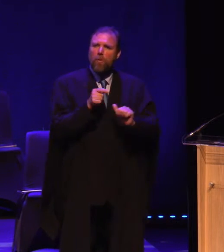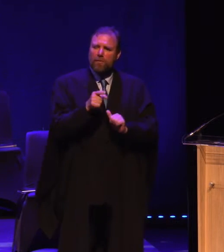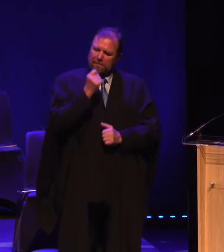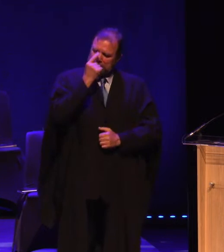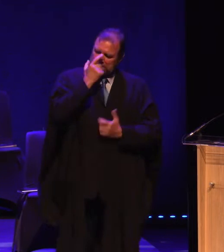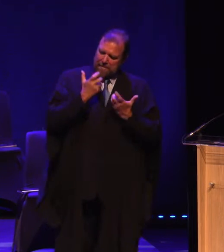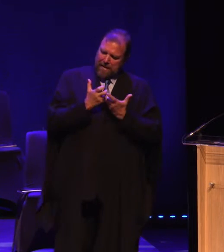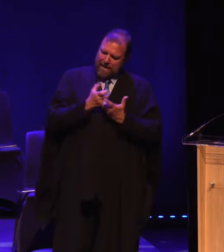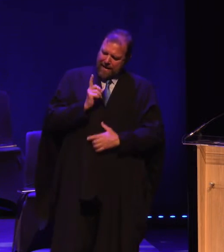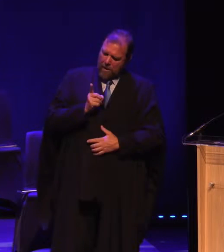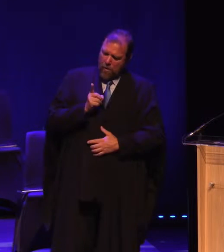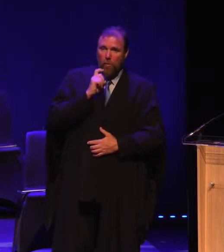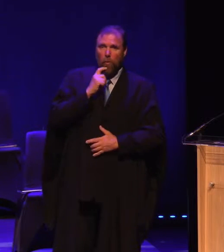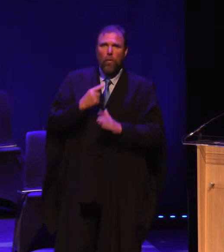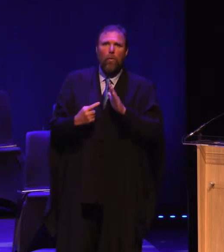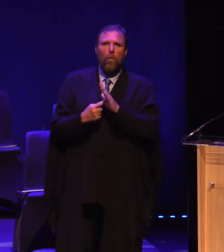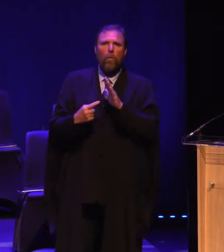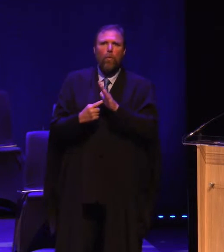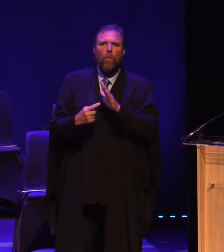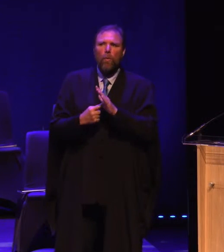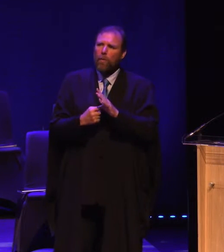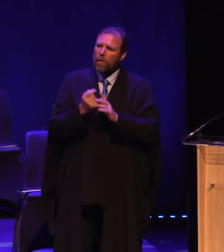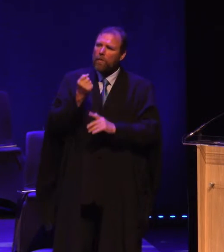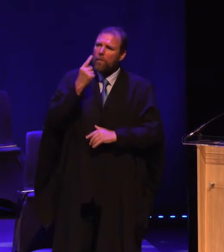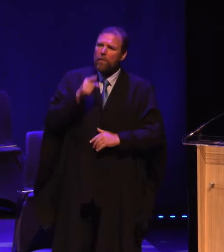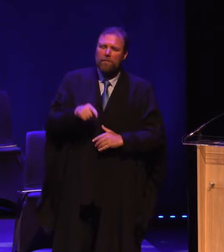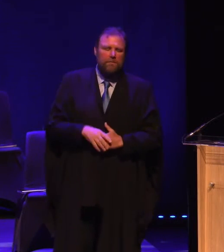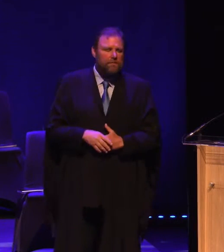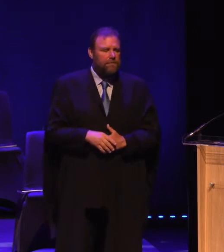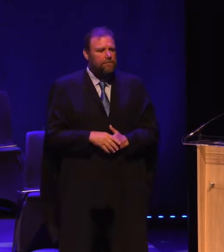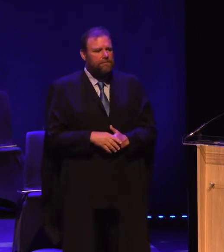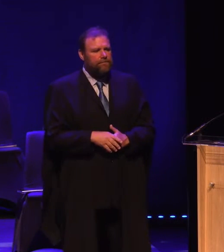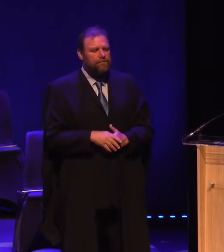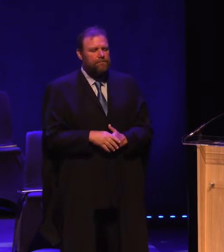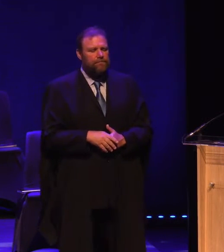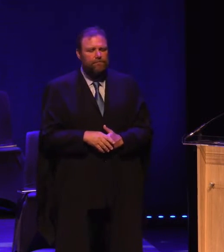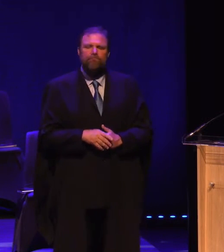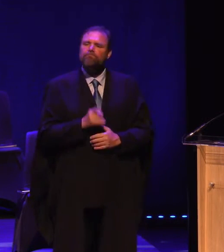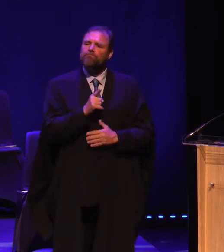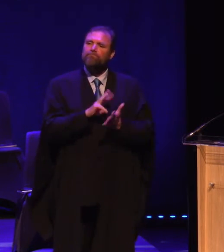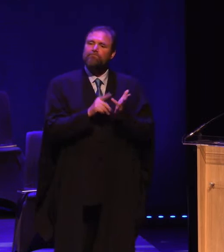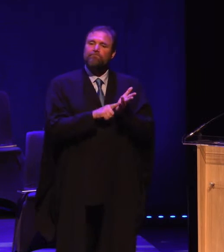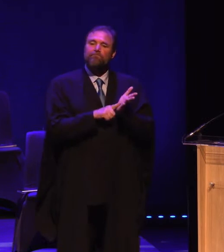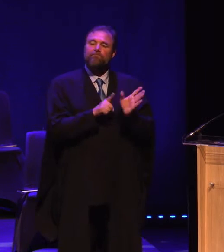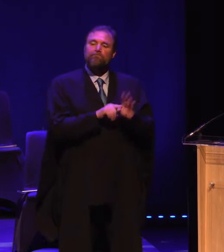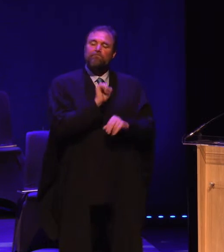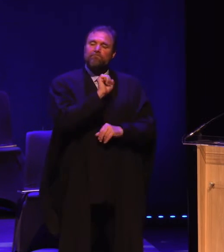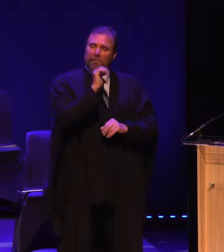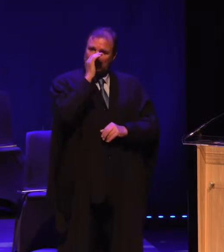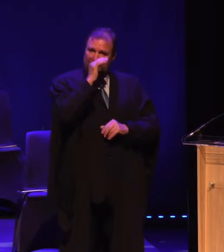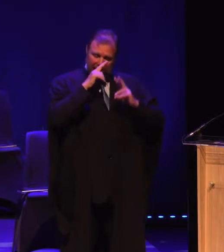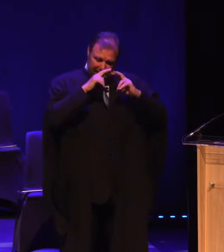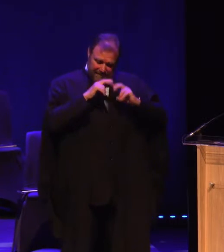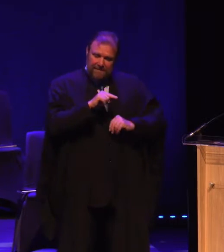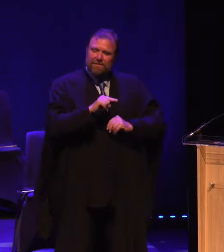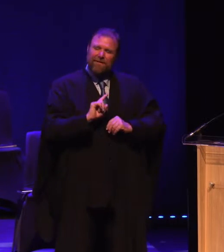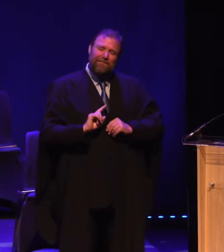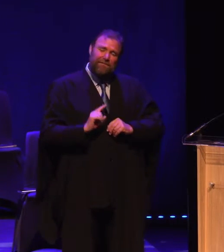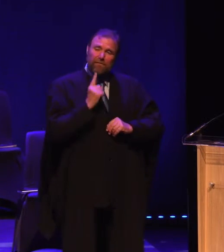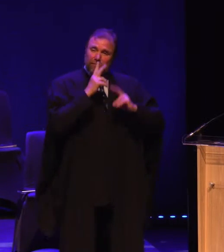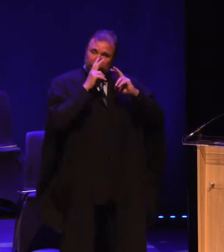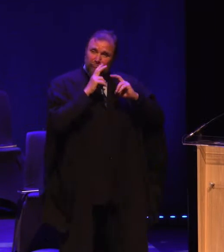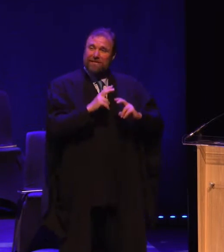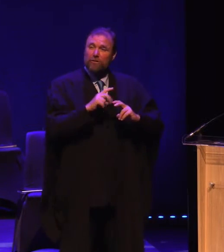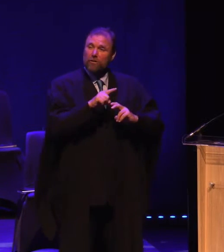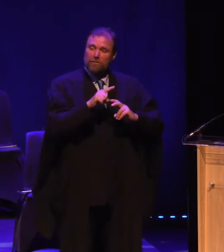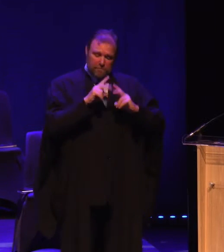key relevance and importance, therefore, for a sports medicine practitioner. Molly's PhD thesis was the first research of its kind